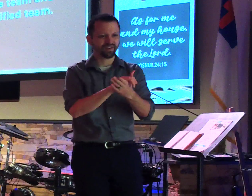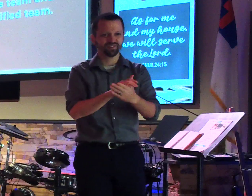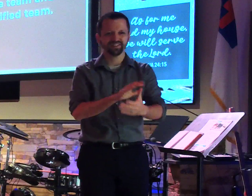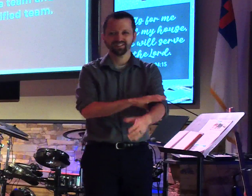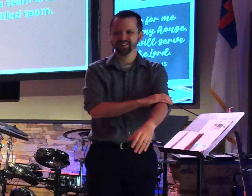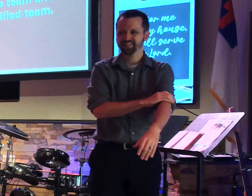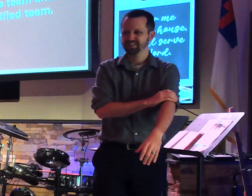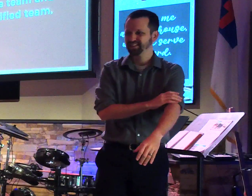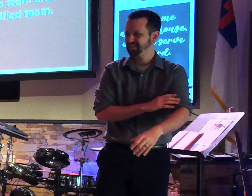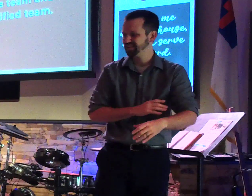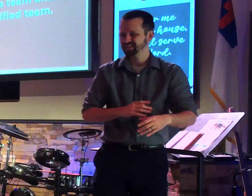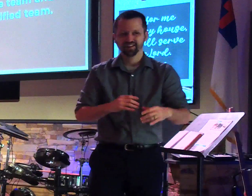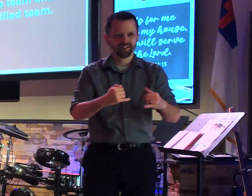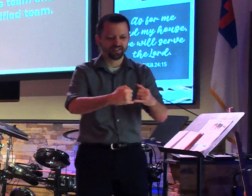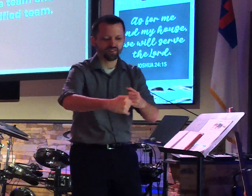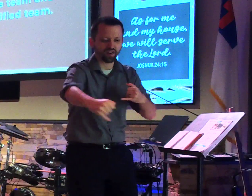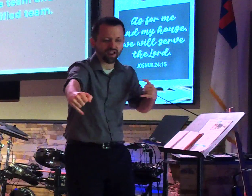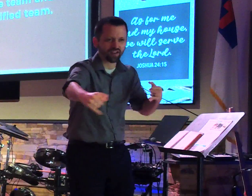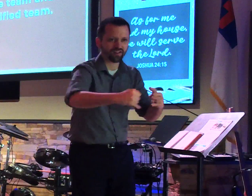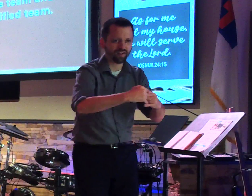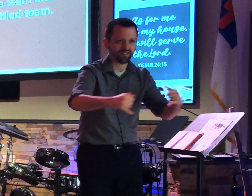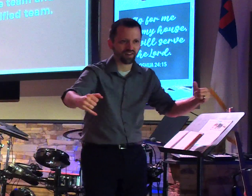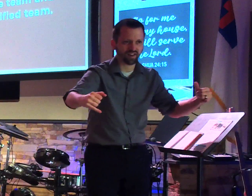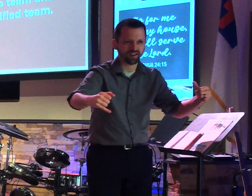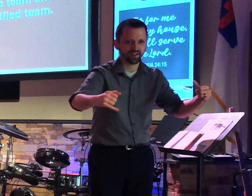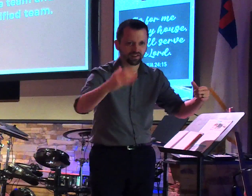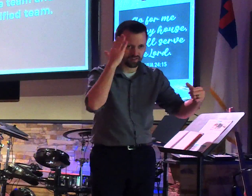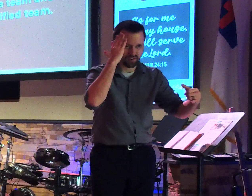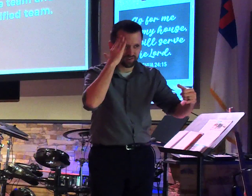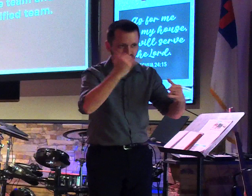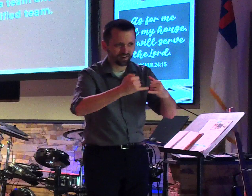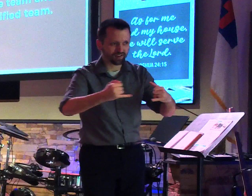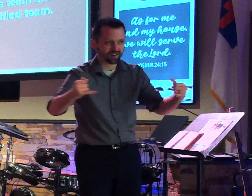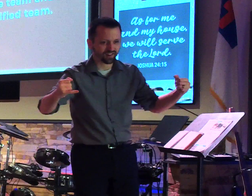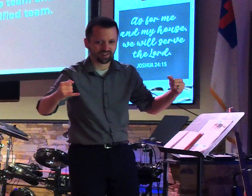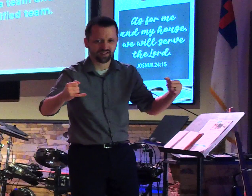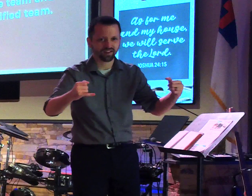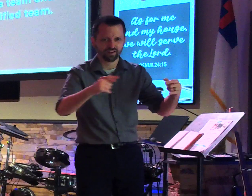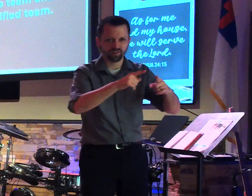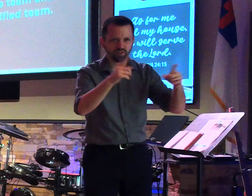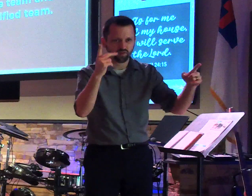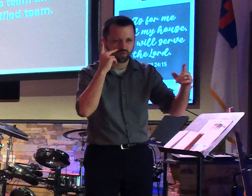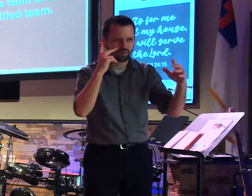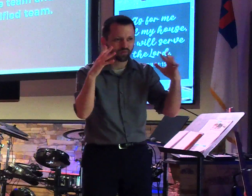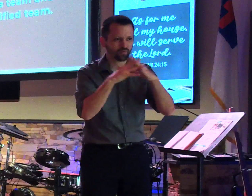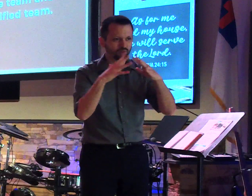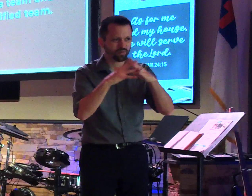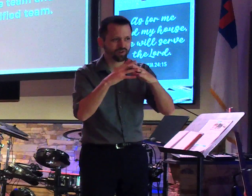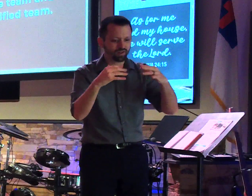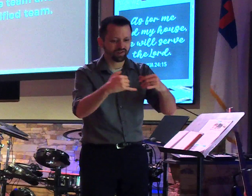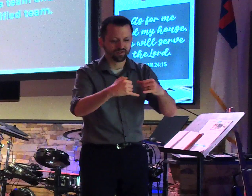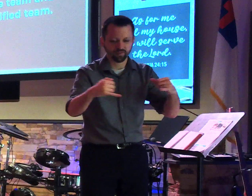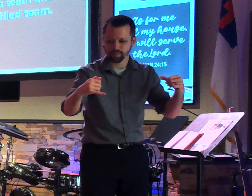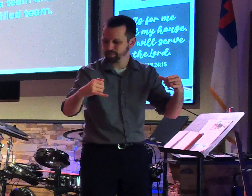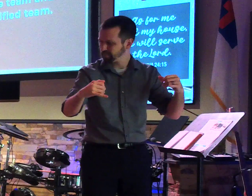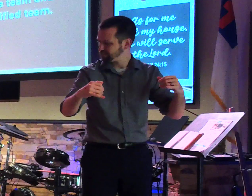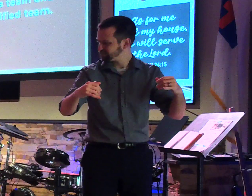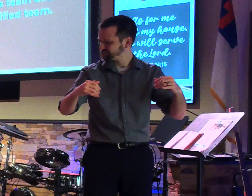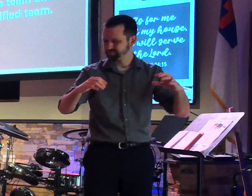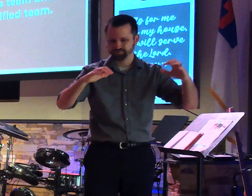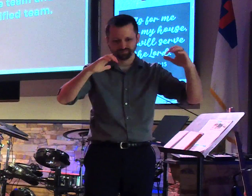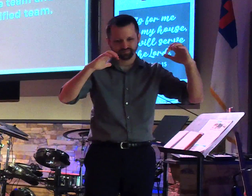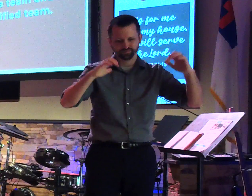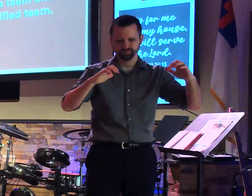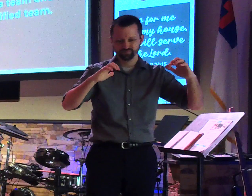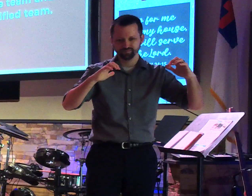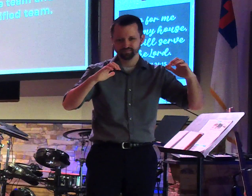so you got the line of scrimmage right here, right? You know what that is, right? Yeah, you've watched football. You know what that is. So the football's here, the line of scrimmage